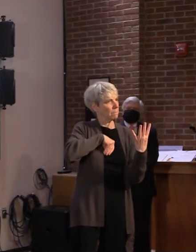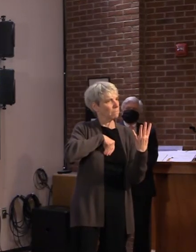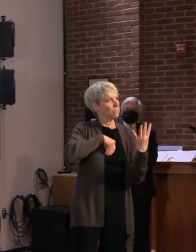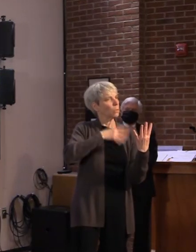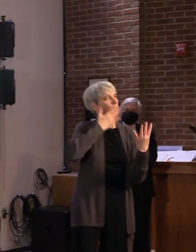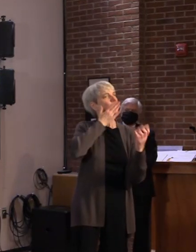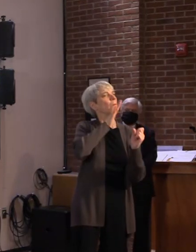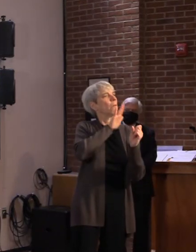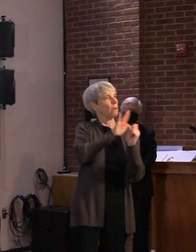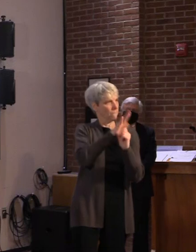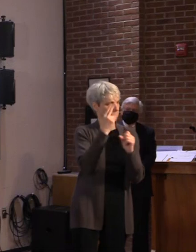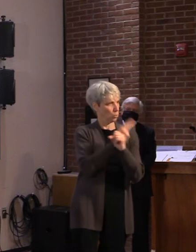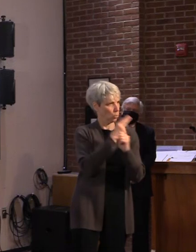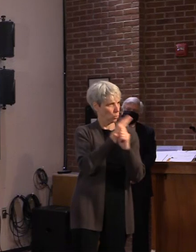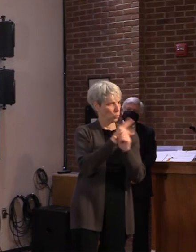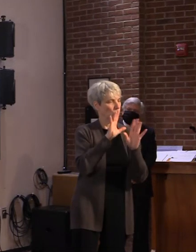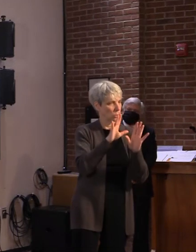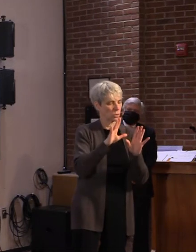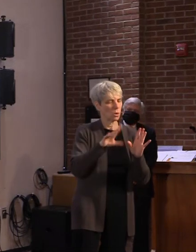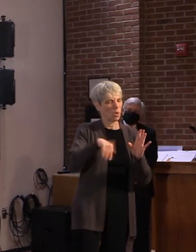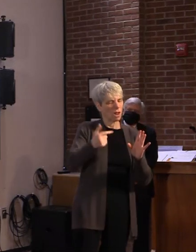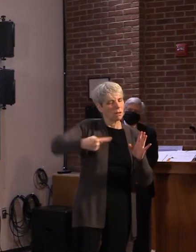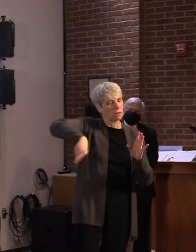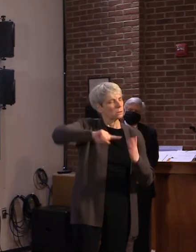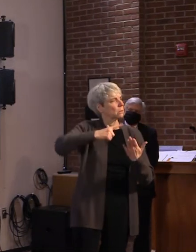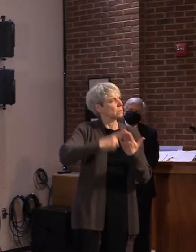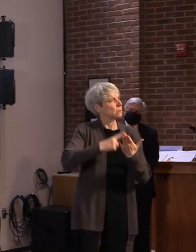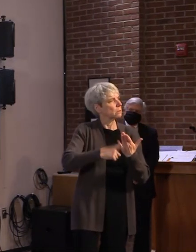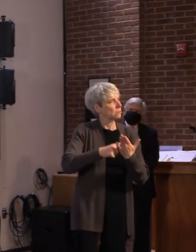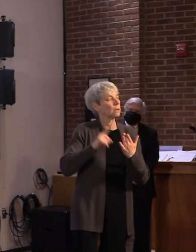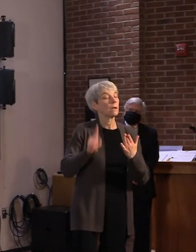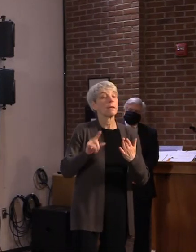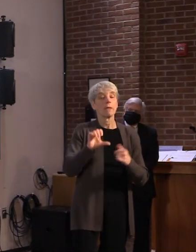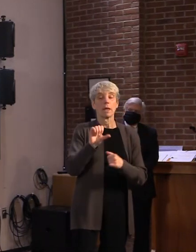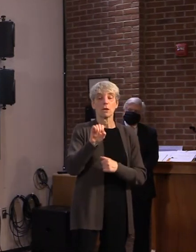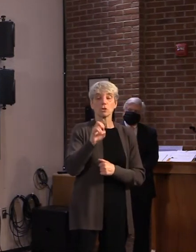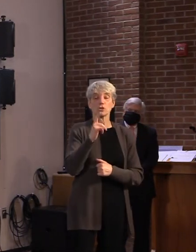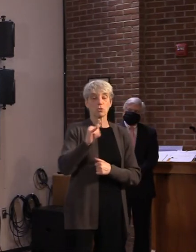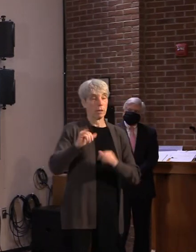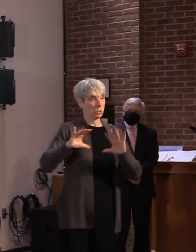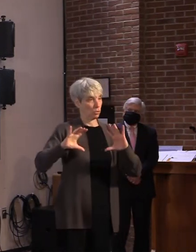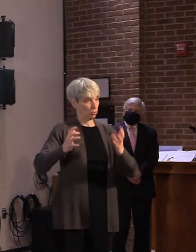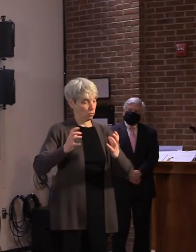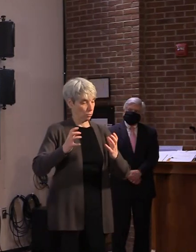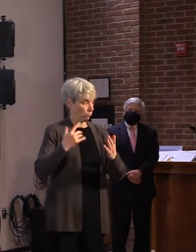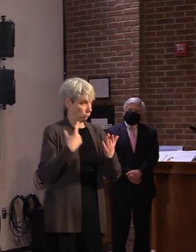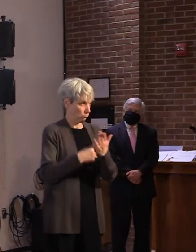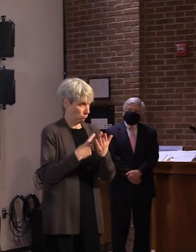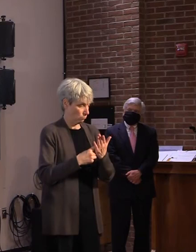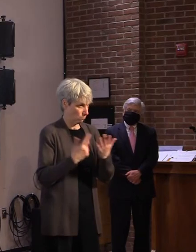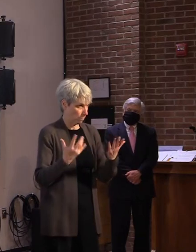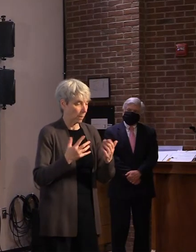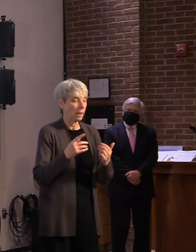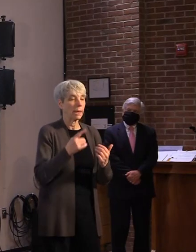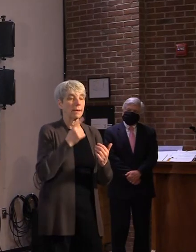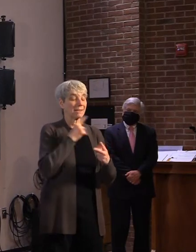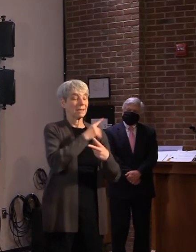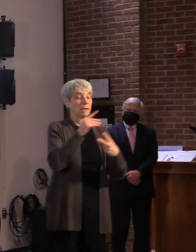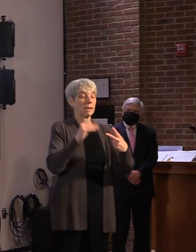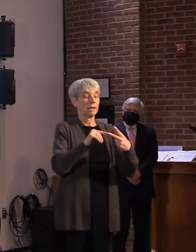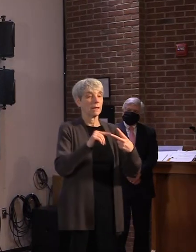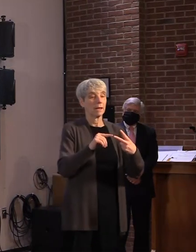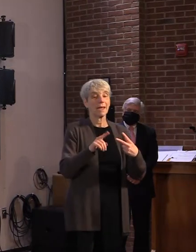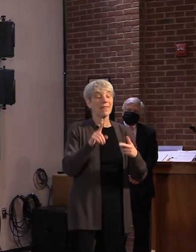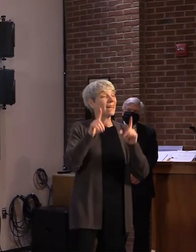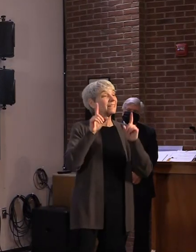first, and in consideration of what I presented thus far, they are not advocating that these tests be used as a proof